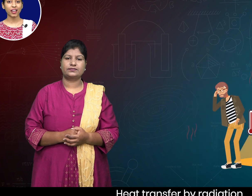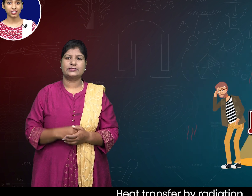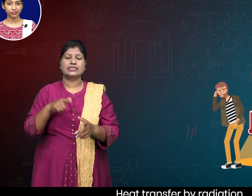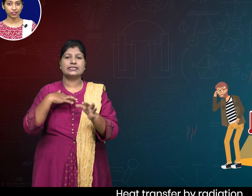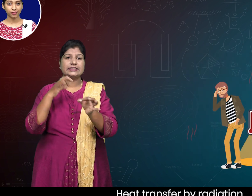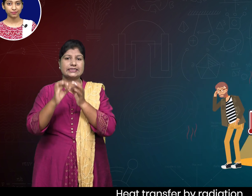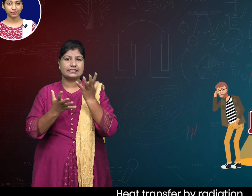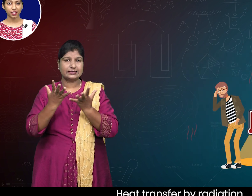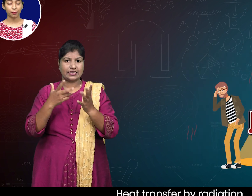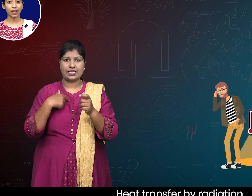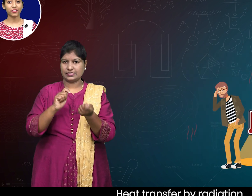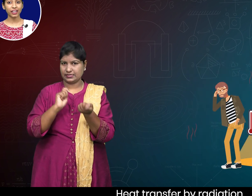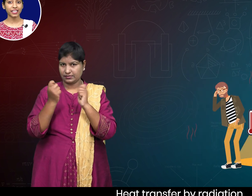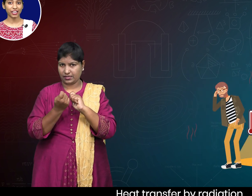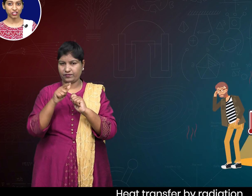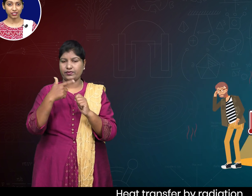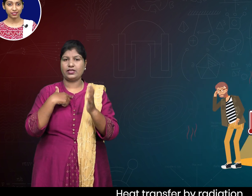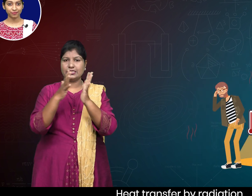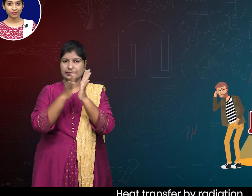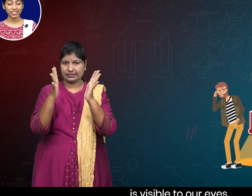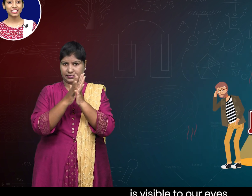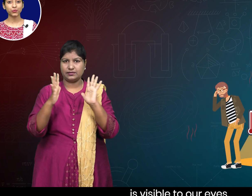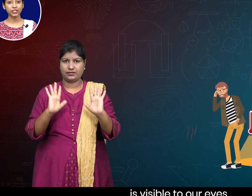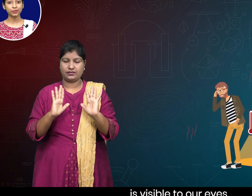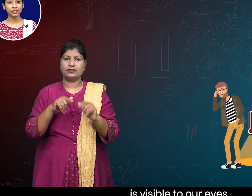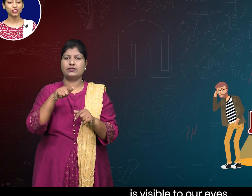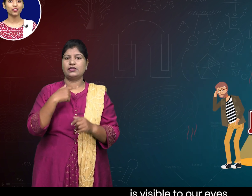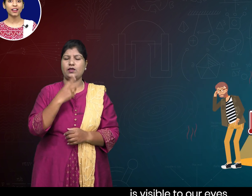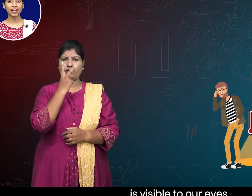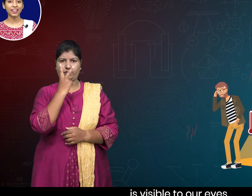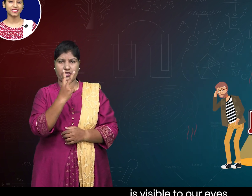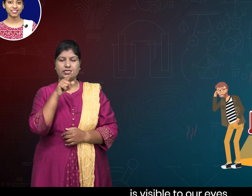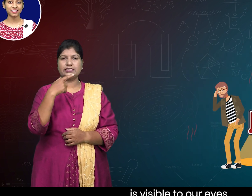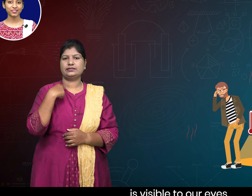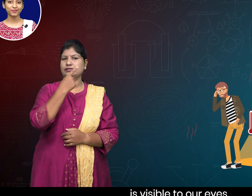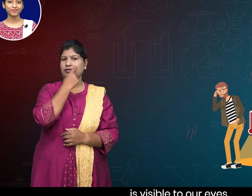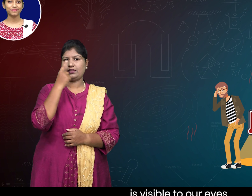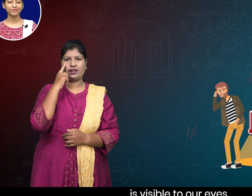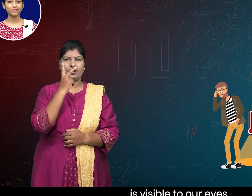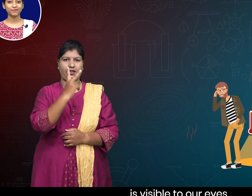Heat transfer by radiation is visible to our eyes.